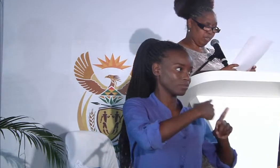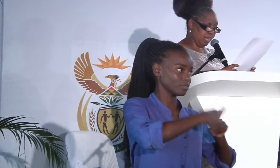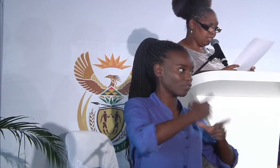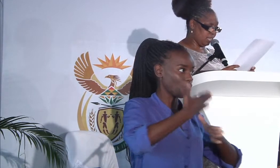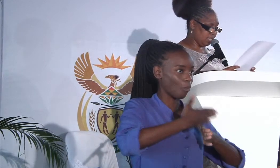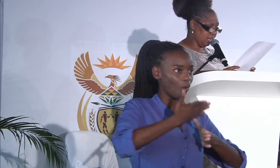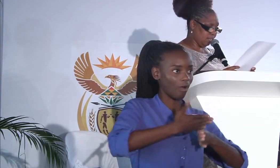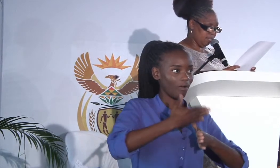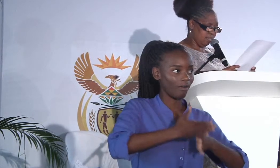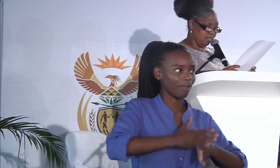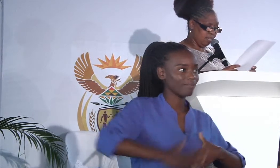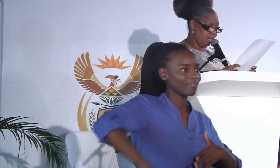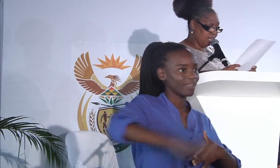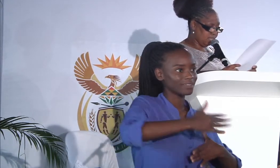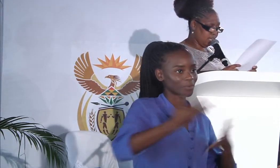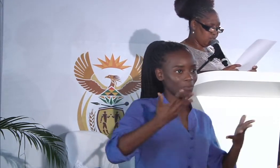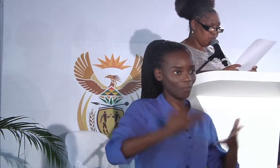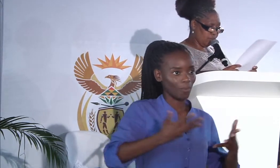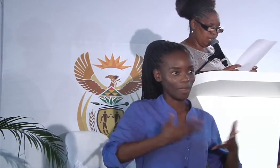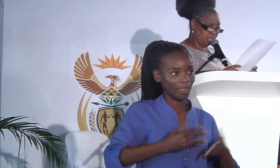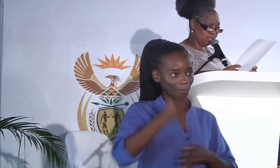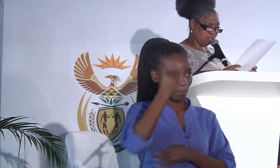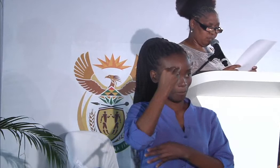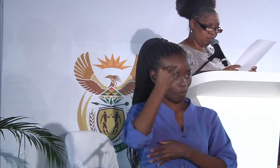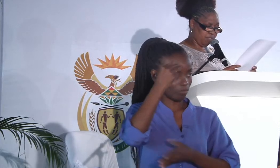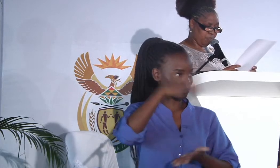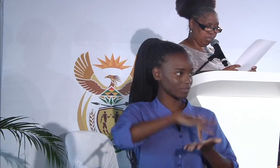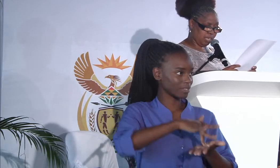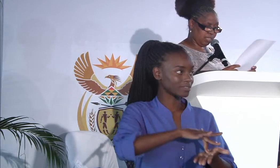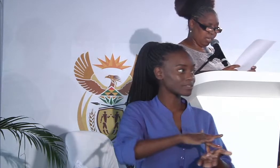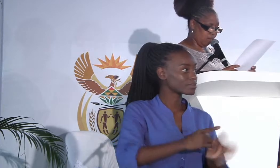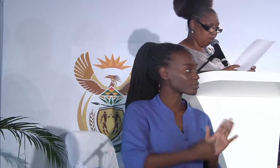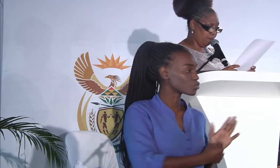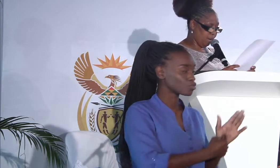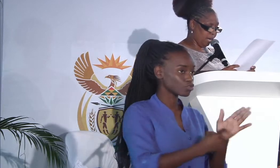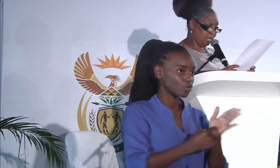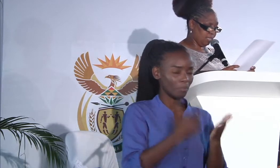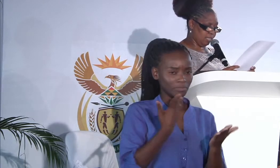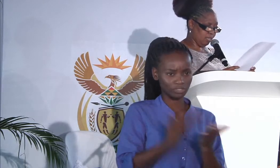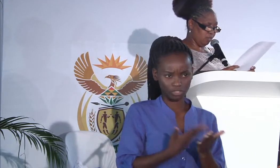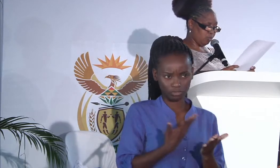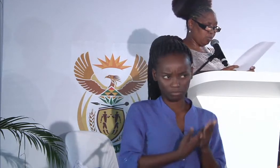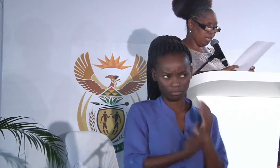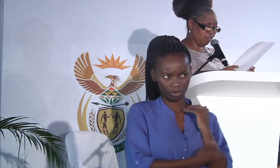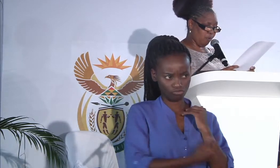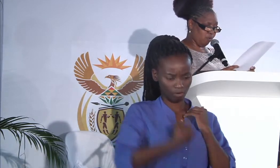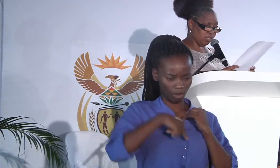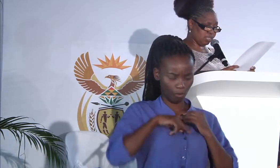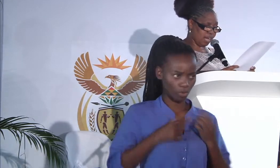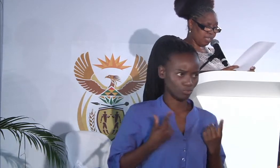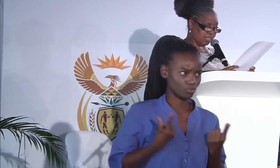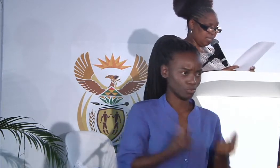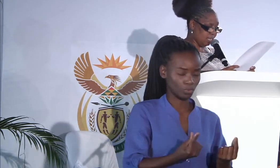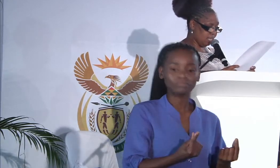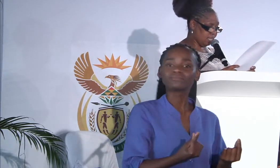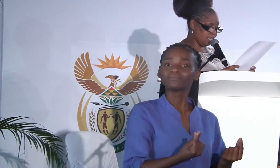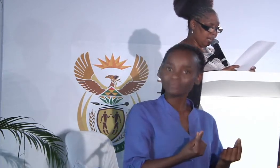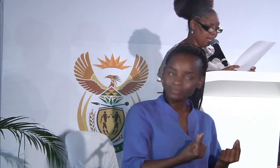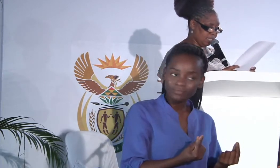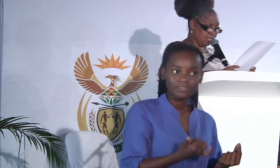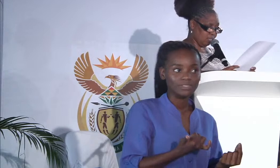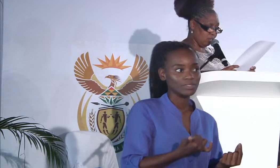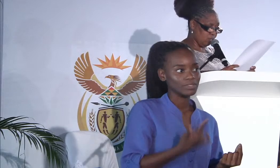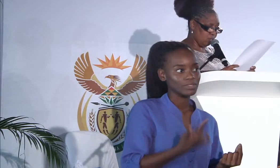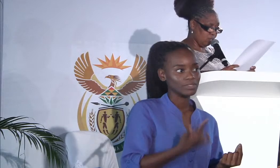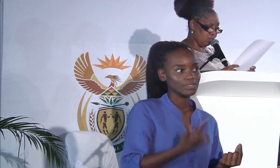Memorial Center as a showcase of the potential of our country to take bold strides in the